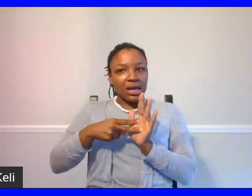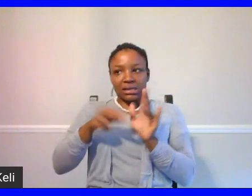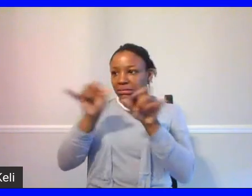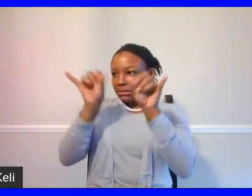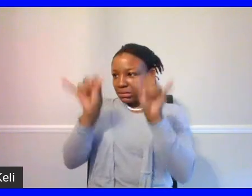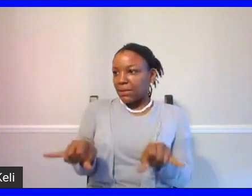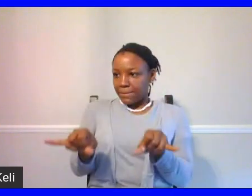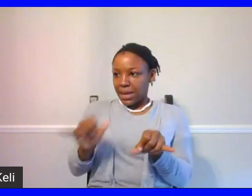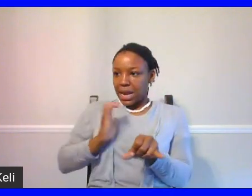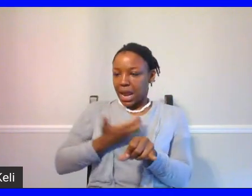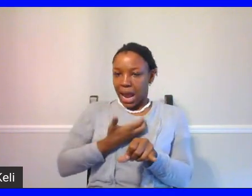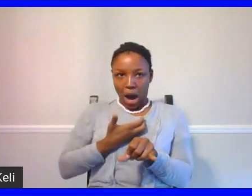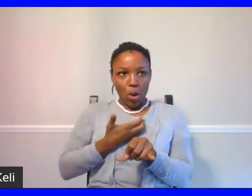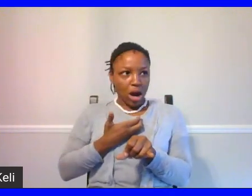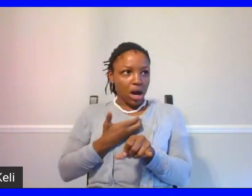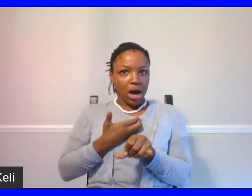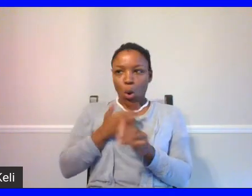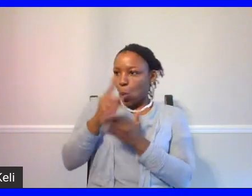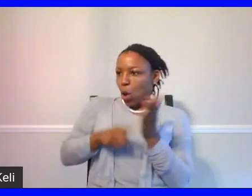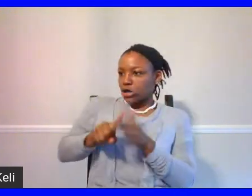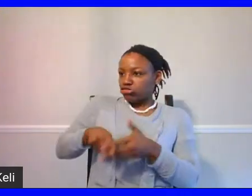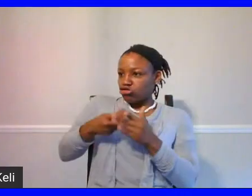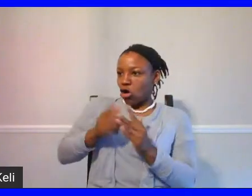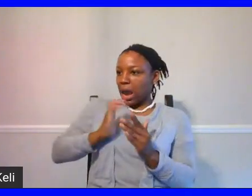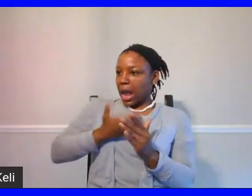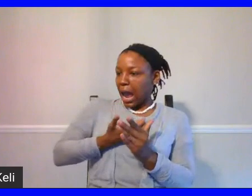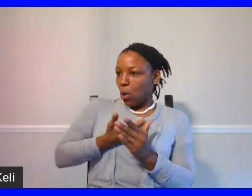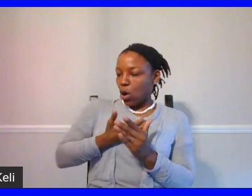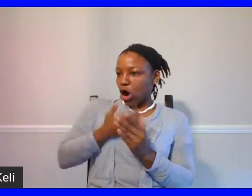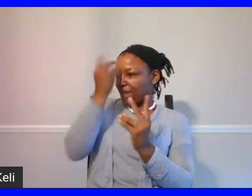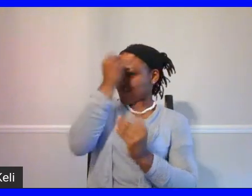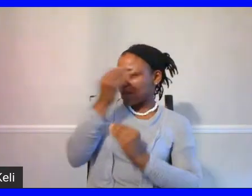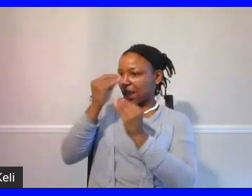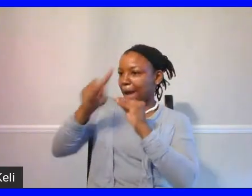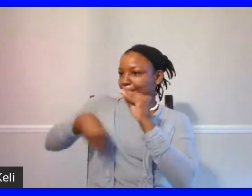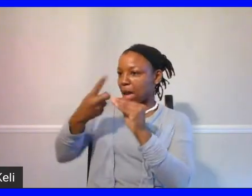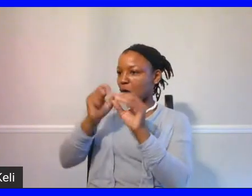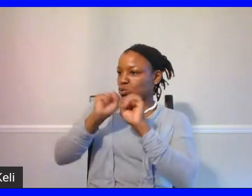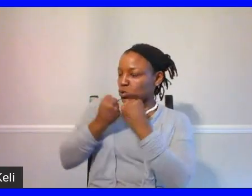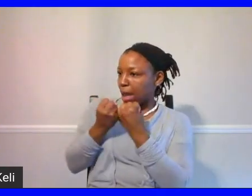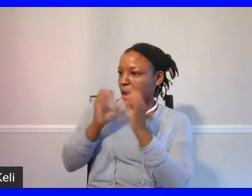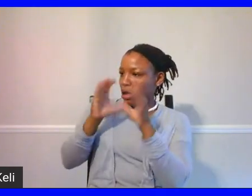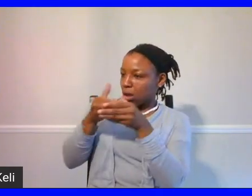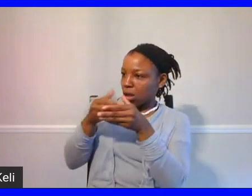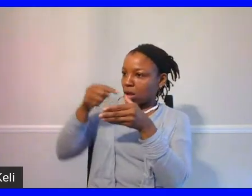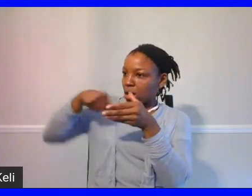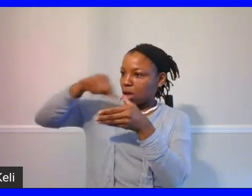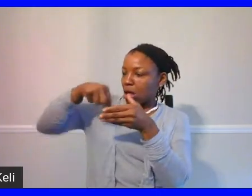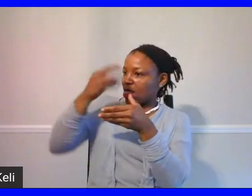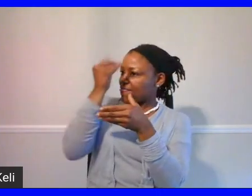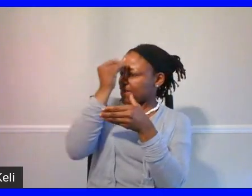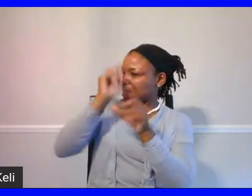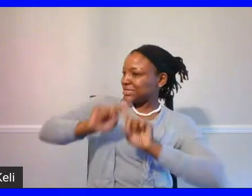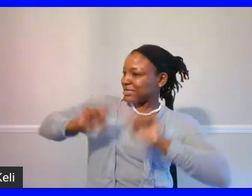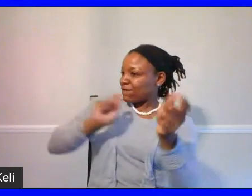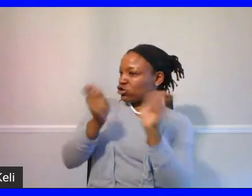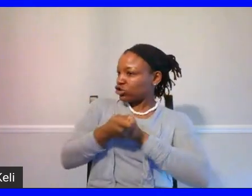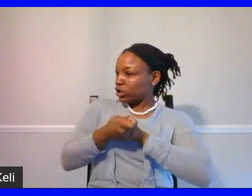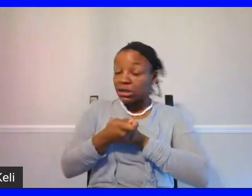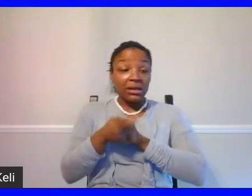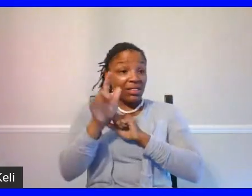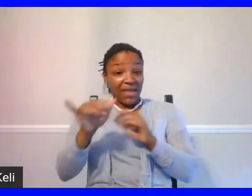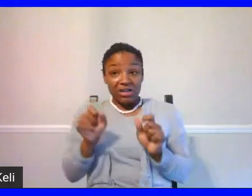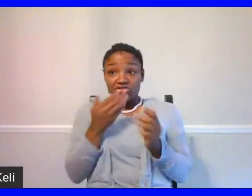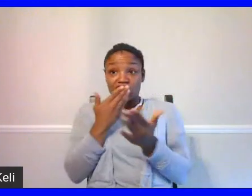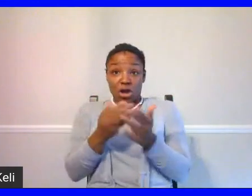kind of our antiquated notions of things. And so if that's the case, here's the opportunity for the artist to